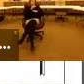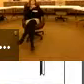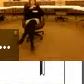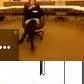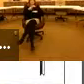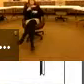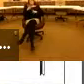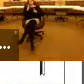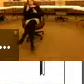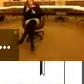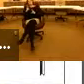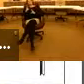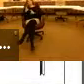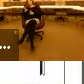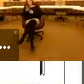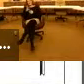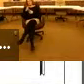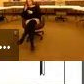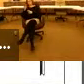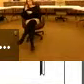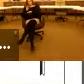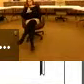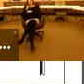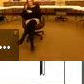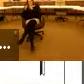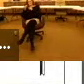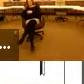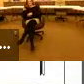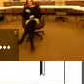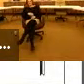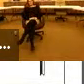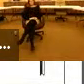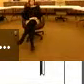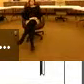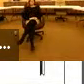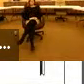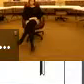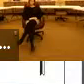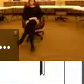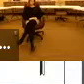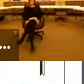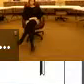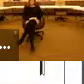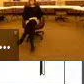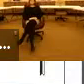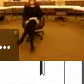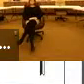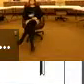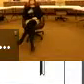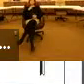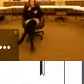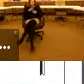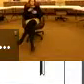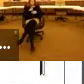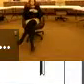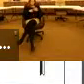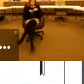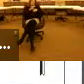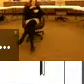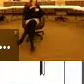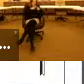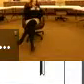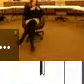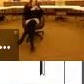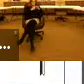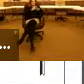items in terms of significance, and maybe you have more, Mr. Supervisor, as it relates to seeker that I did want to cover, most of which you have already touched